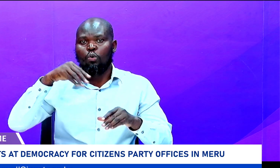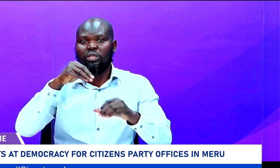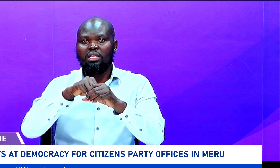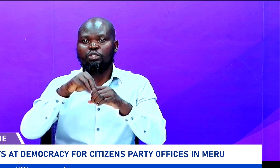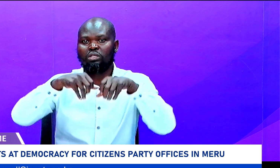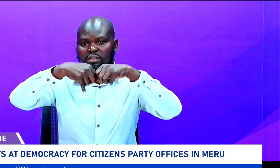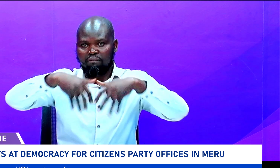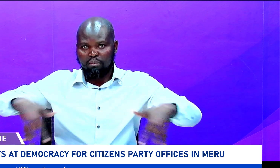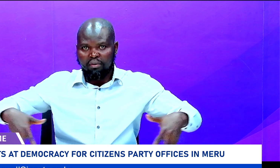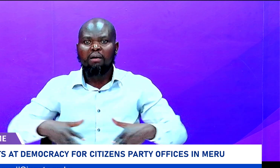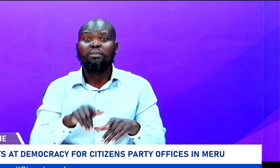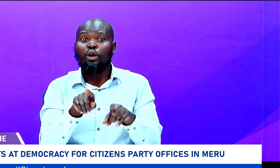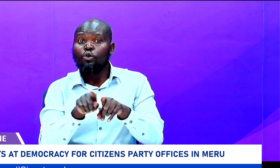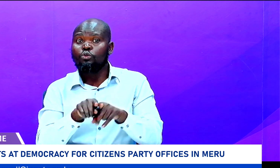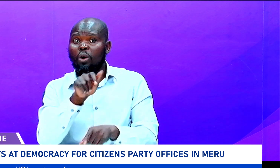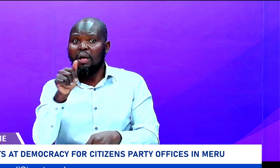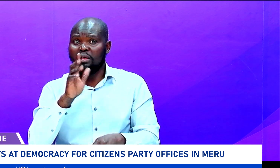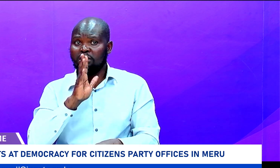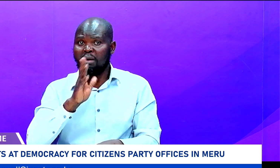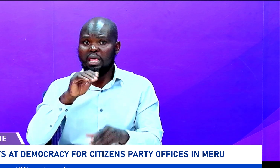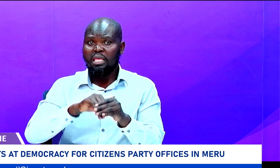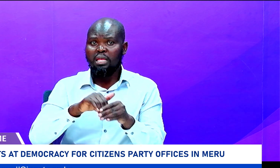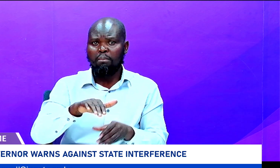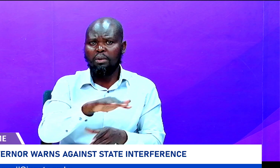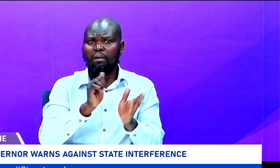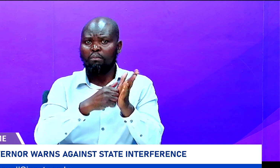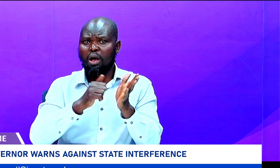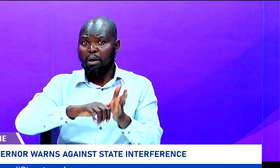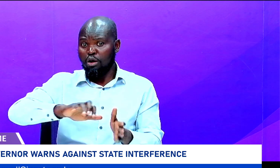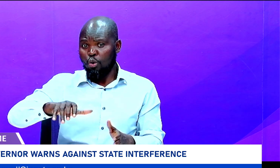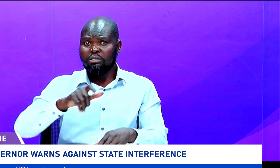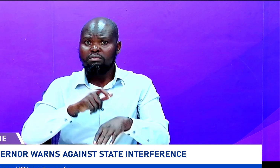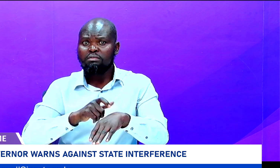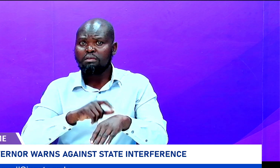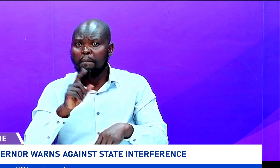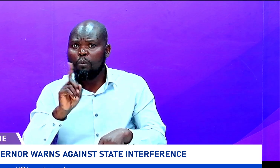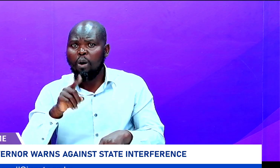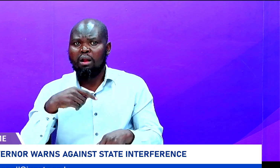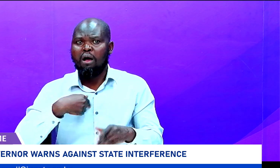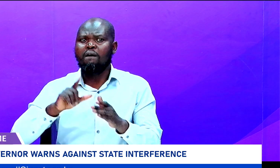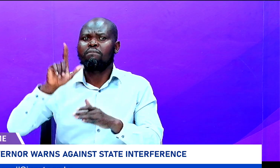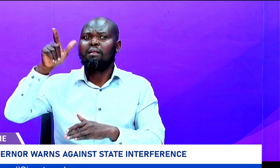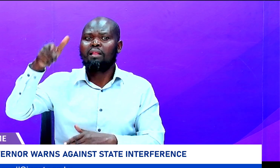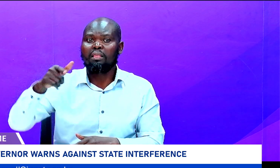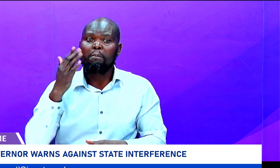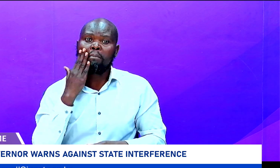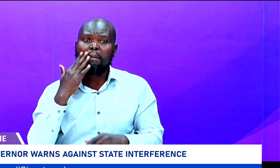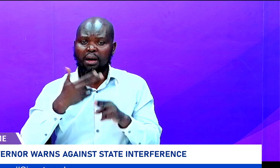with devolved units. Speaking in Mavundeni, Makueni County, during the funeral of the late Mama Tabitha